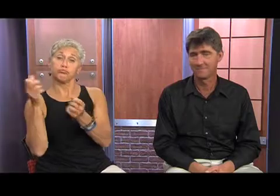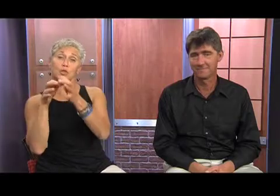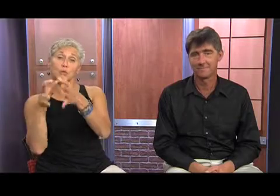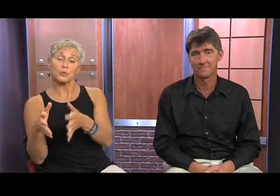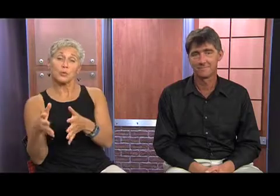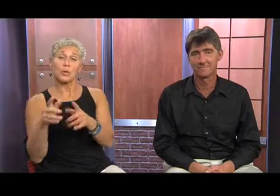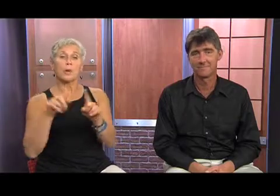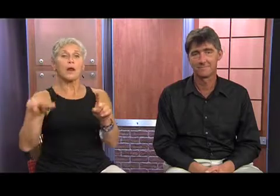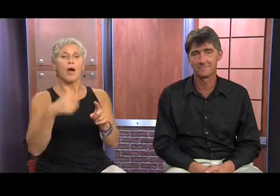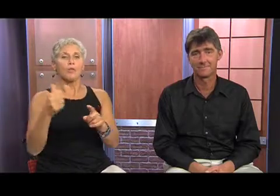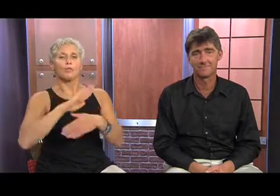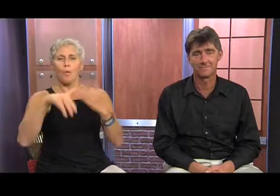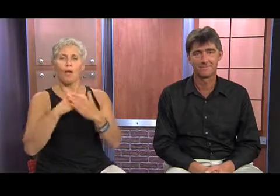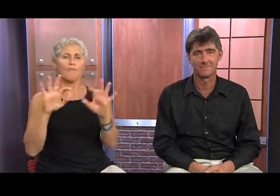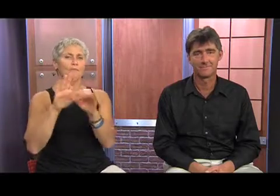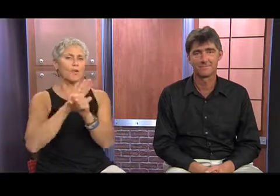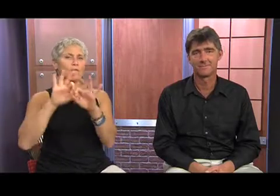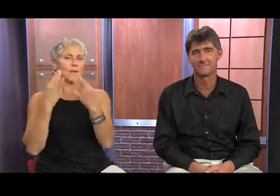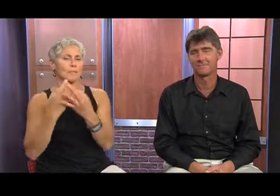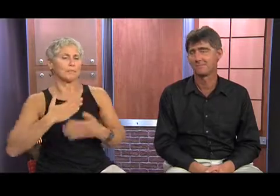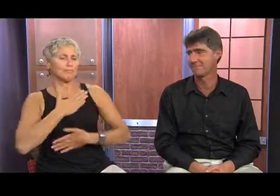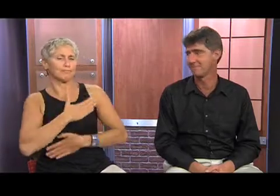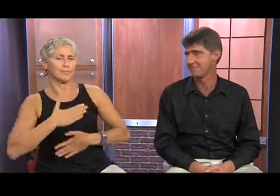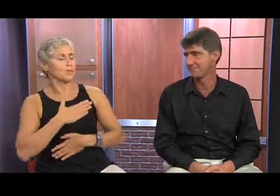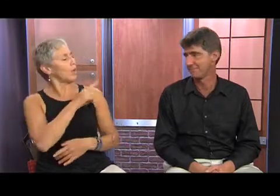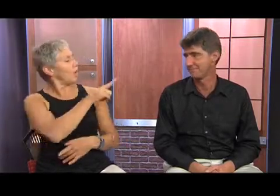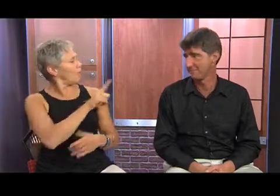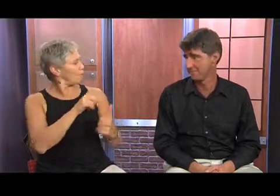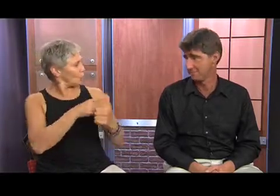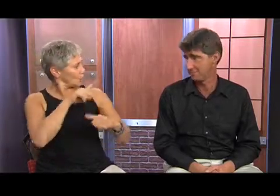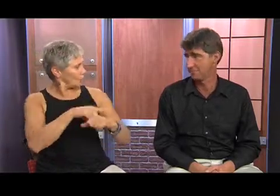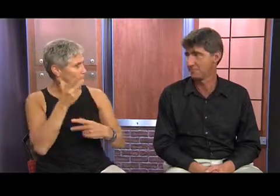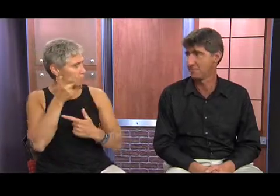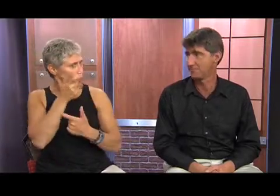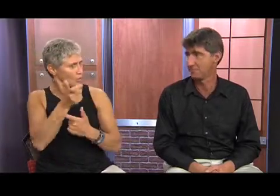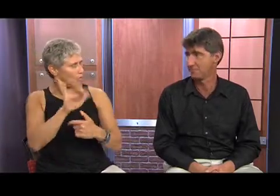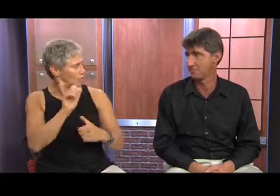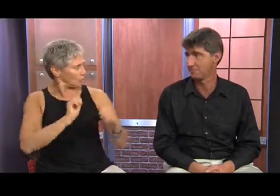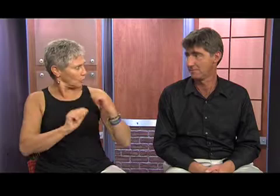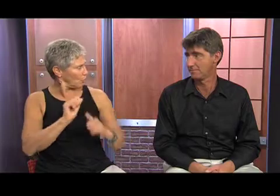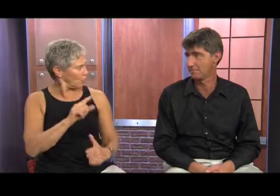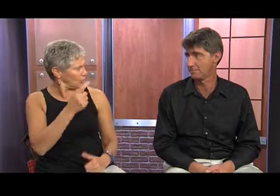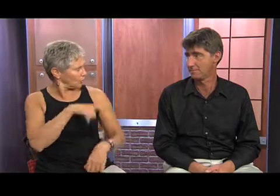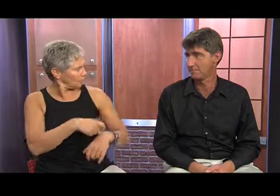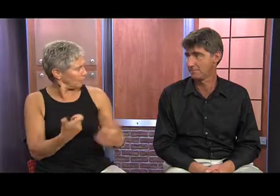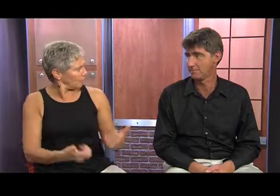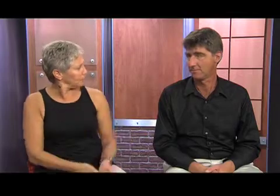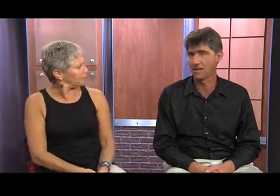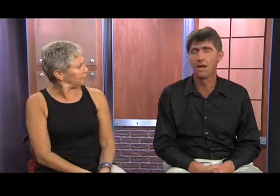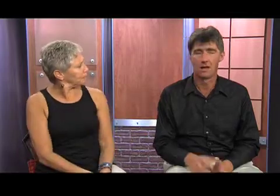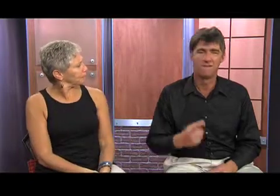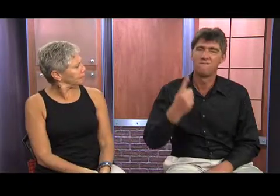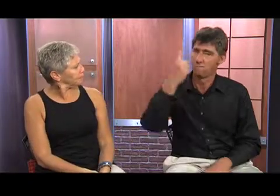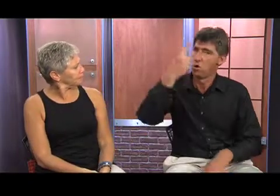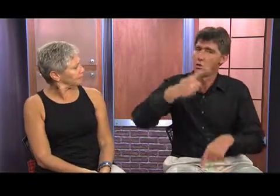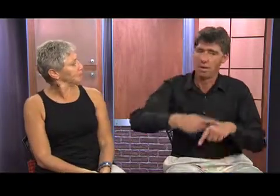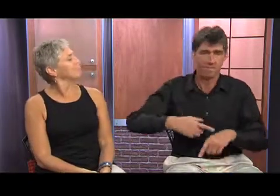this. Have you seen Memphis the Musical before, or will this be a first time for you? This will be the first time for me, but from what I